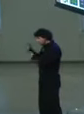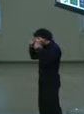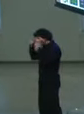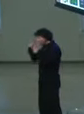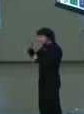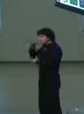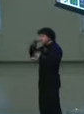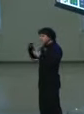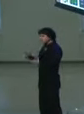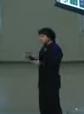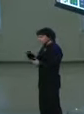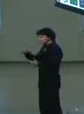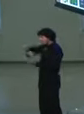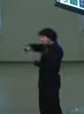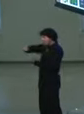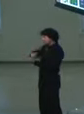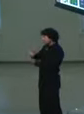agreement, and